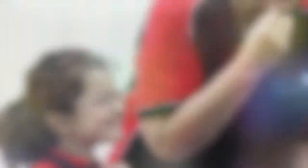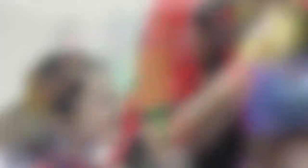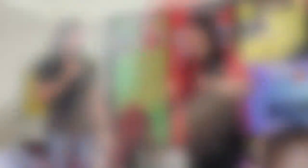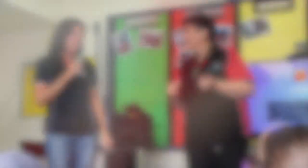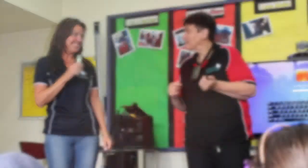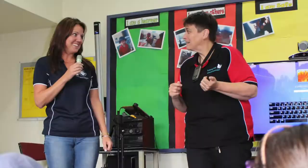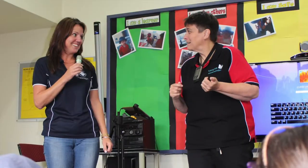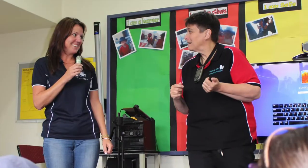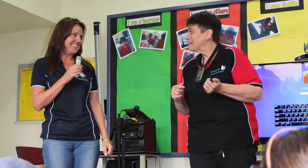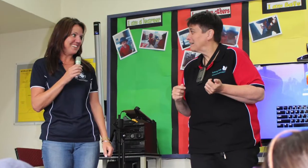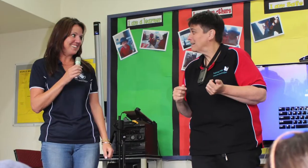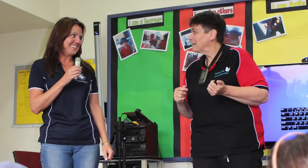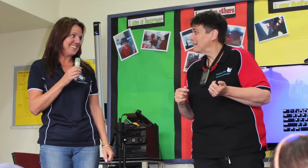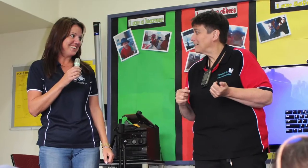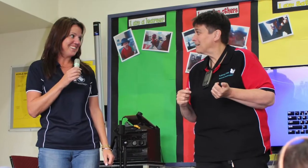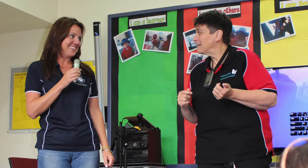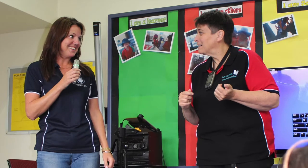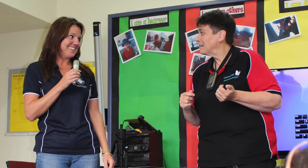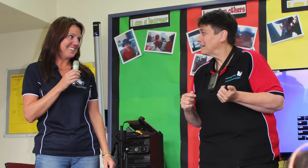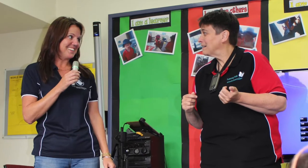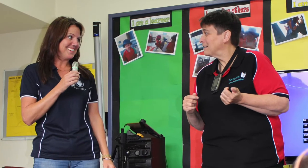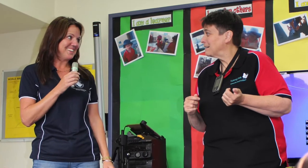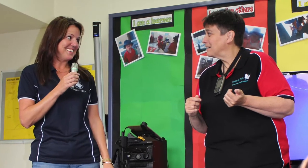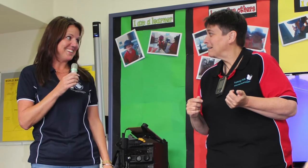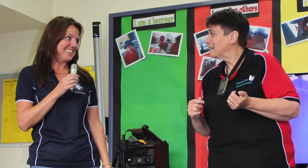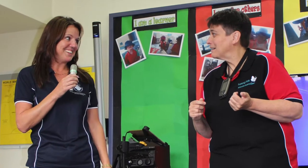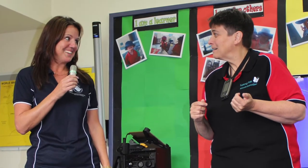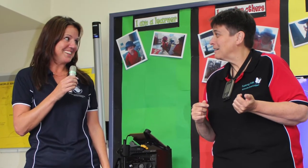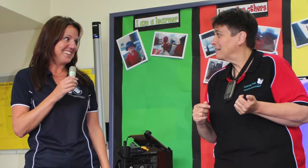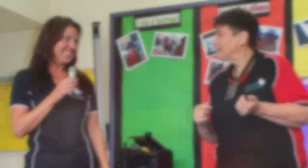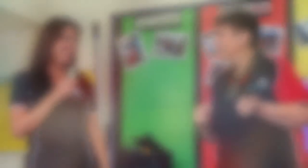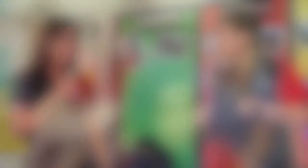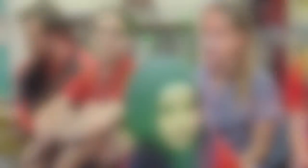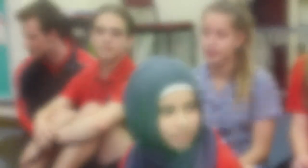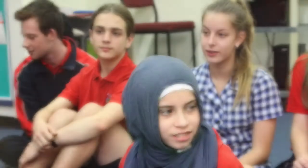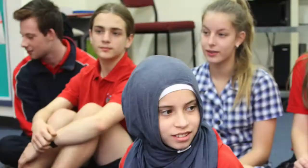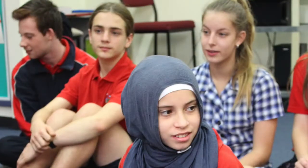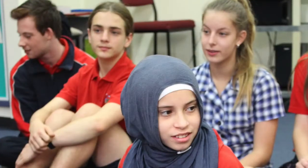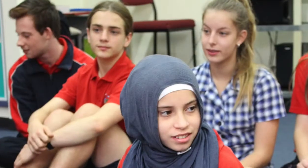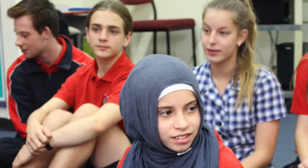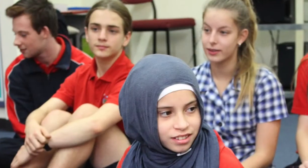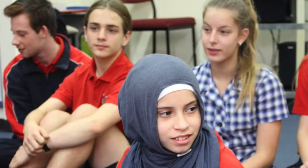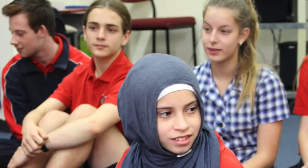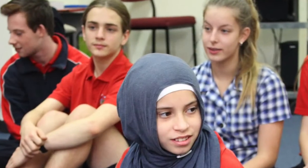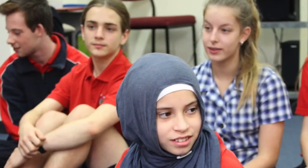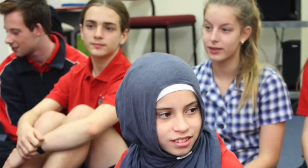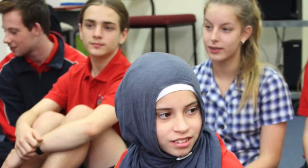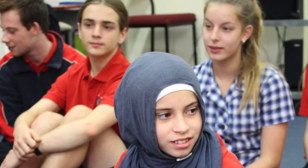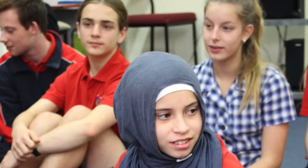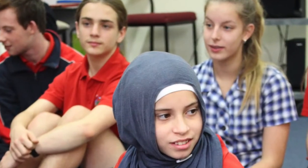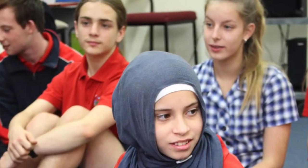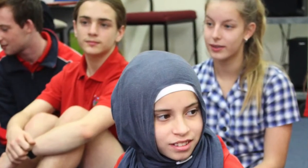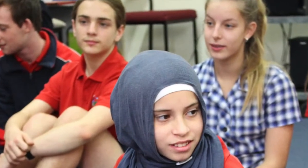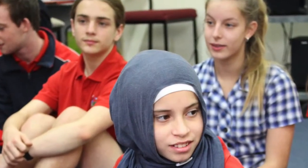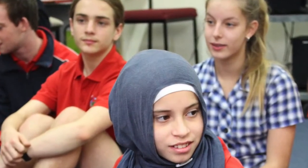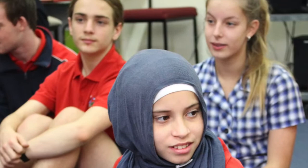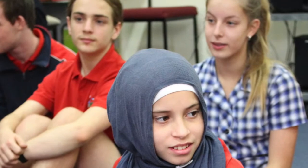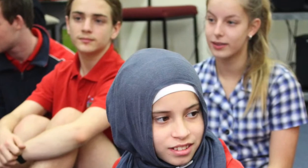Don't fear, and you might see. I feel, I see, I care,